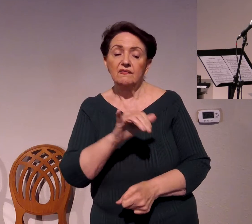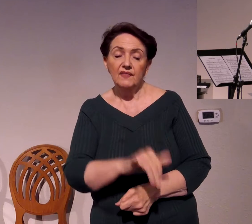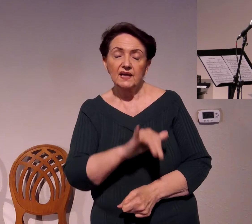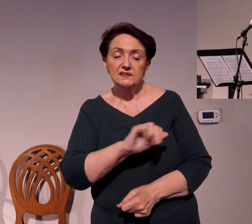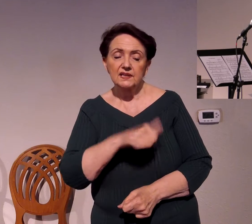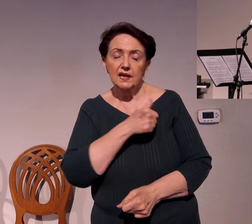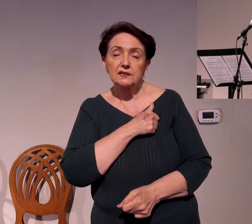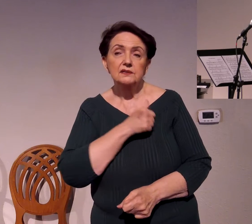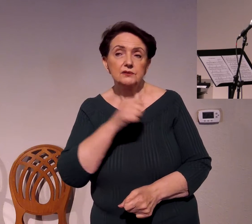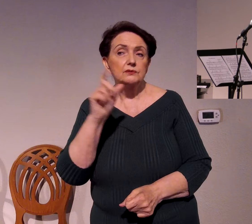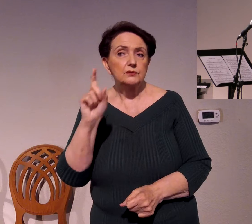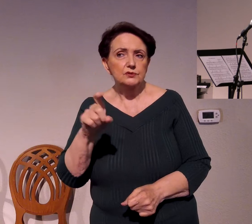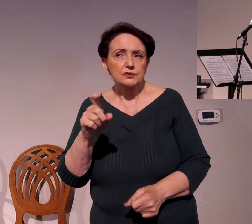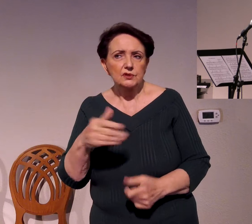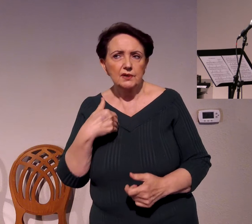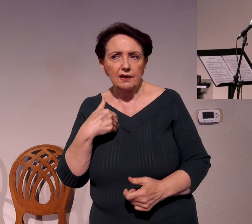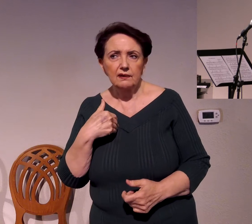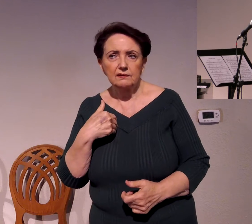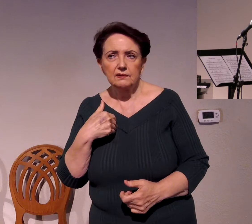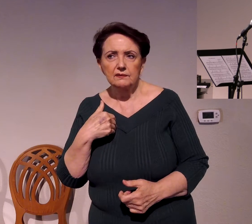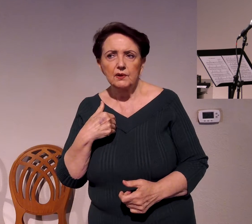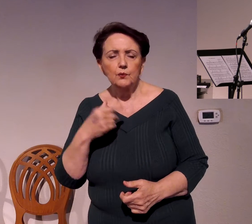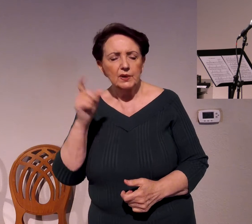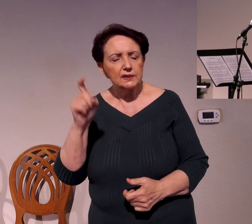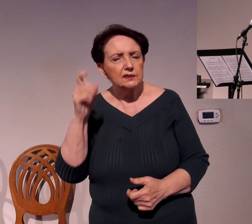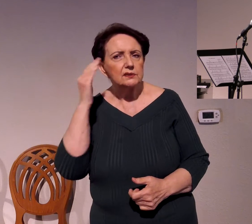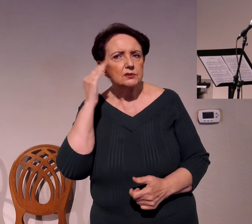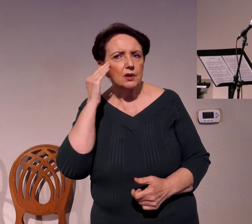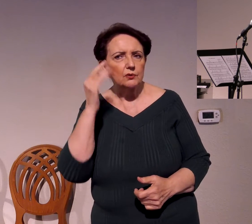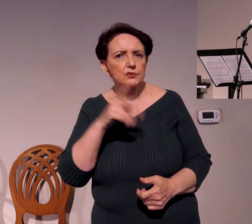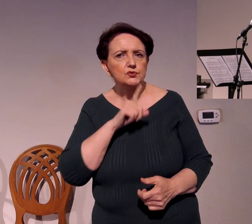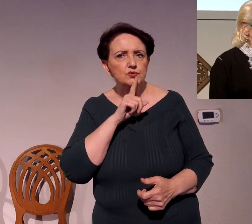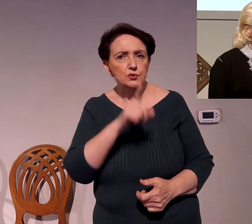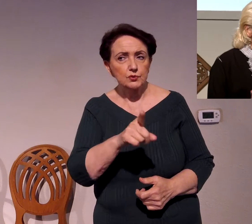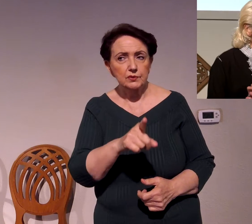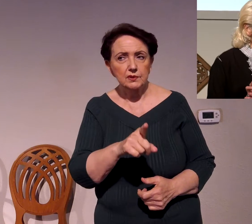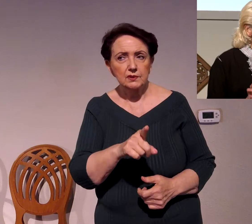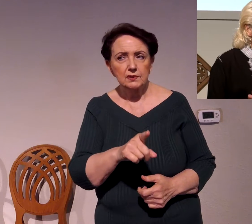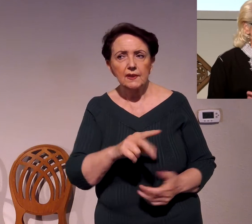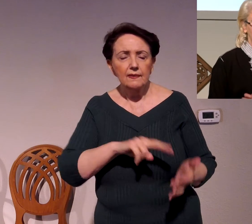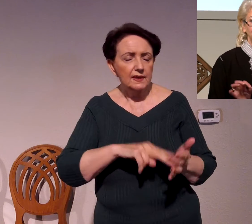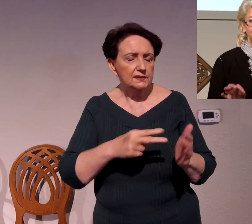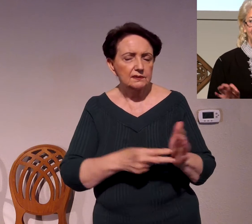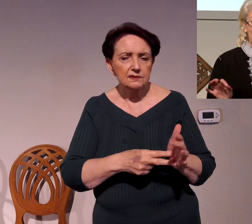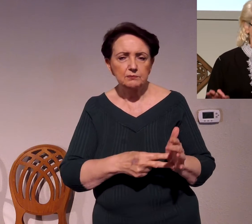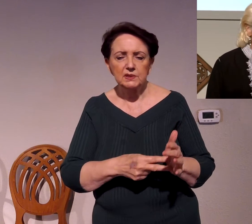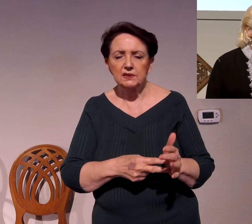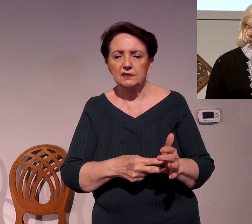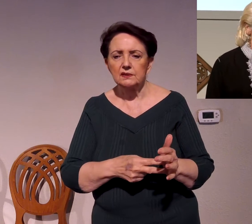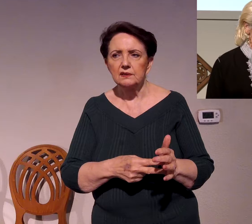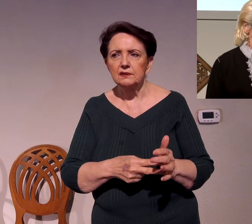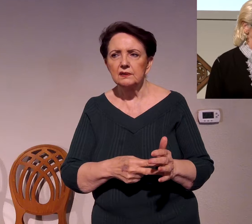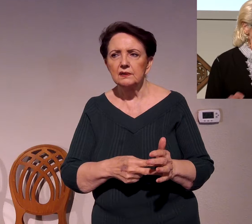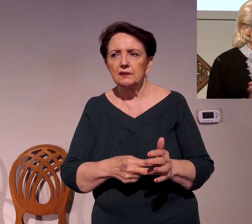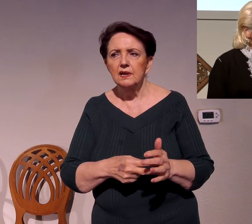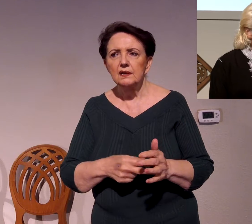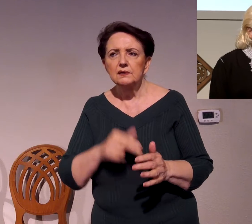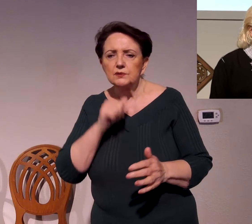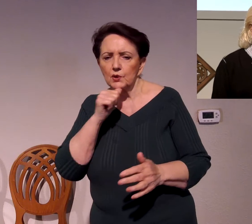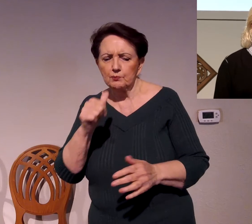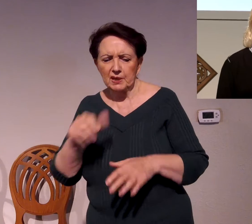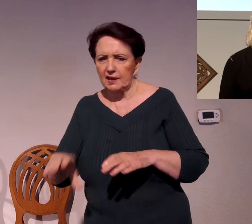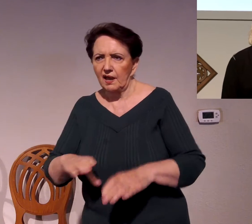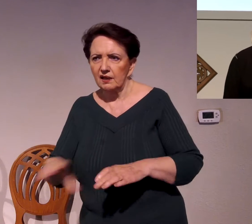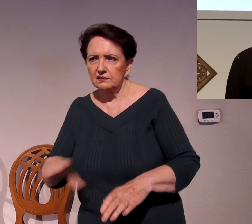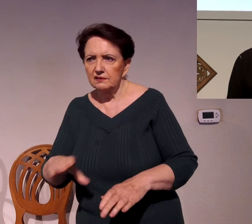should have. What we need to know is the truth. This does not mean that we need not be active. Of course